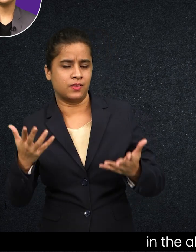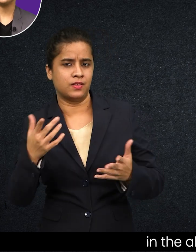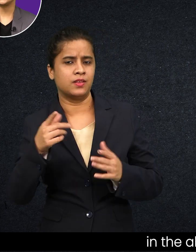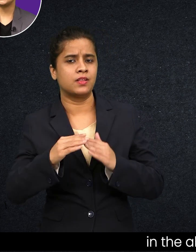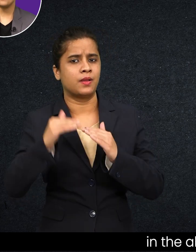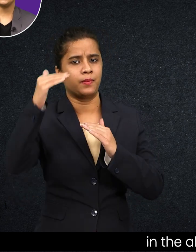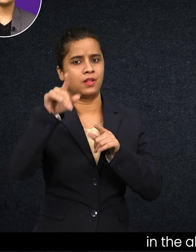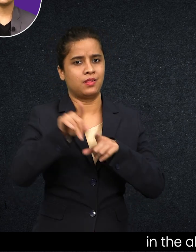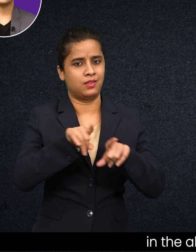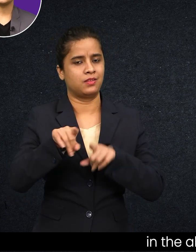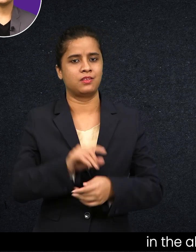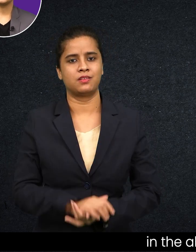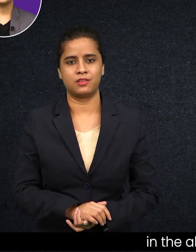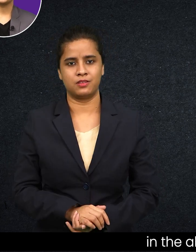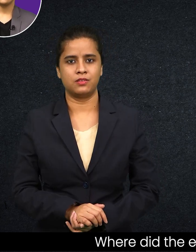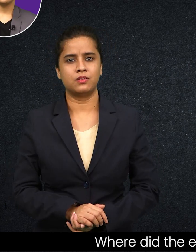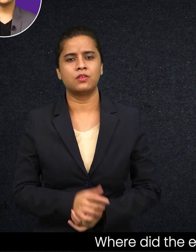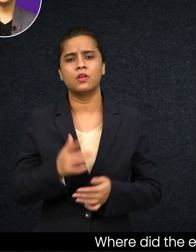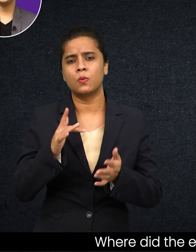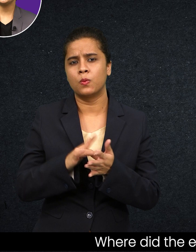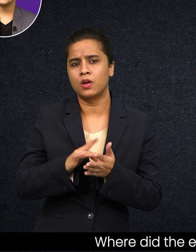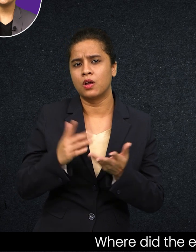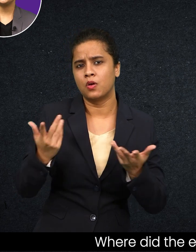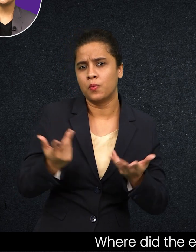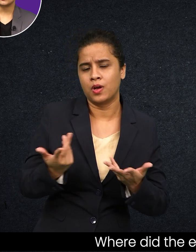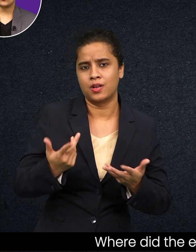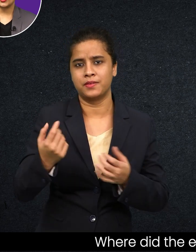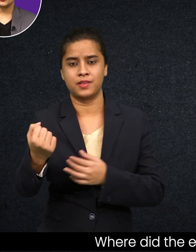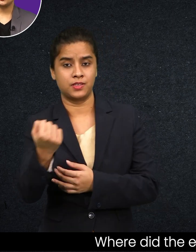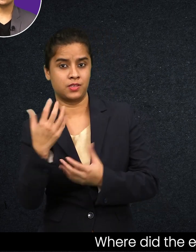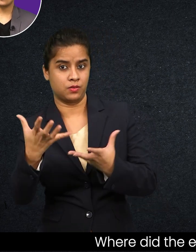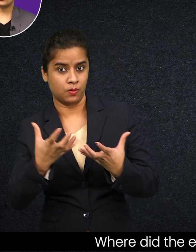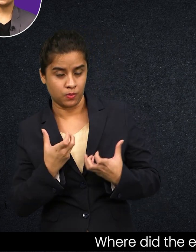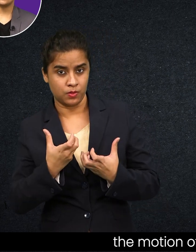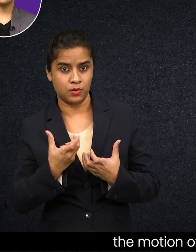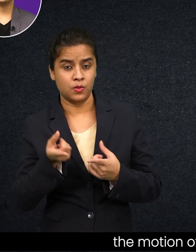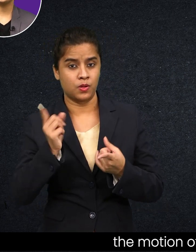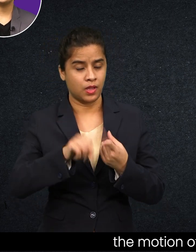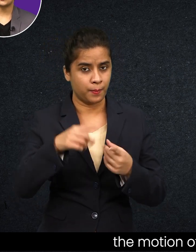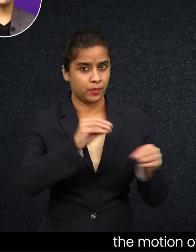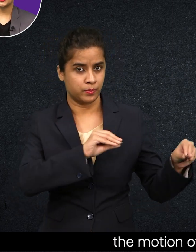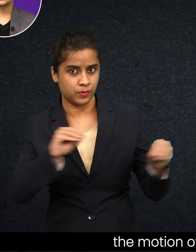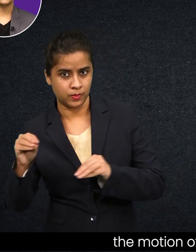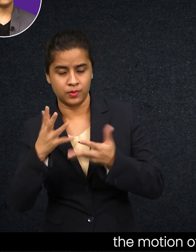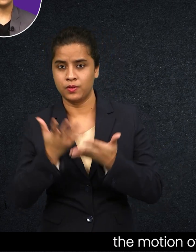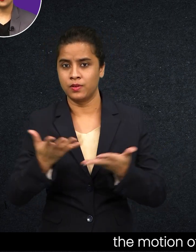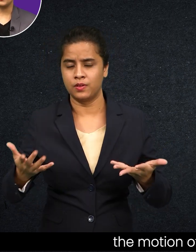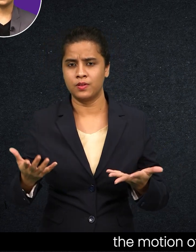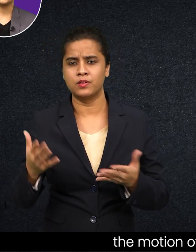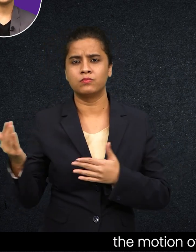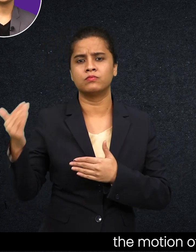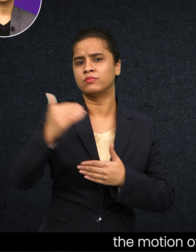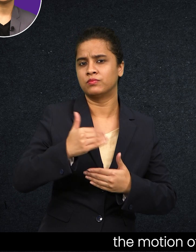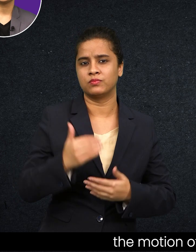the above examples? Where did the energy required to cause the motion of objects come